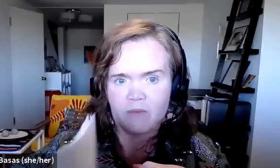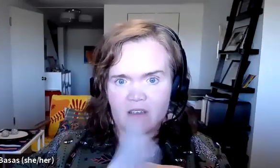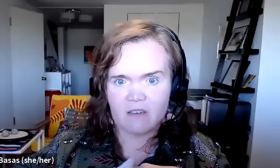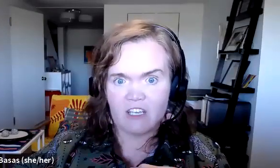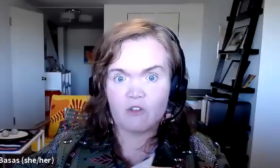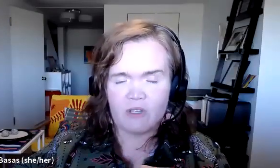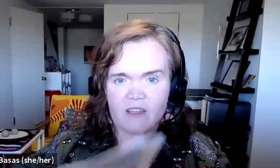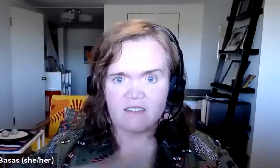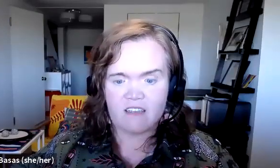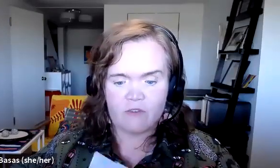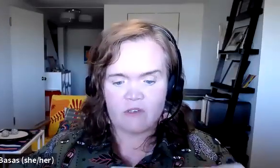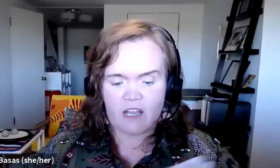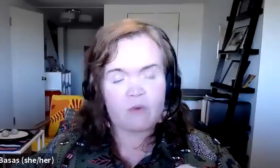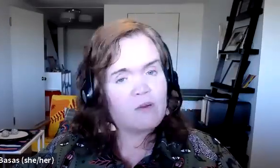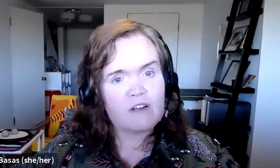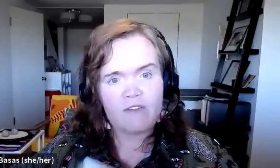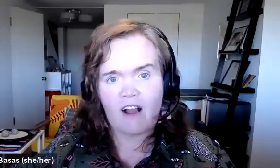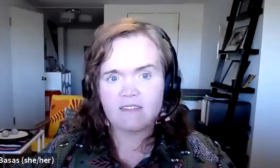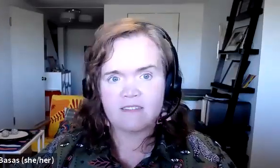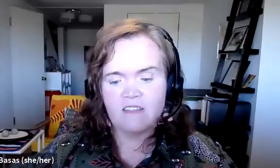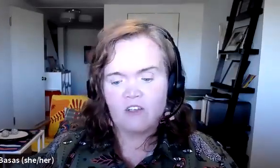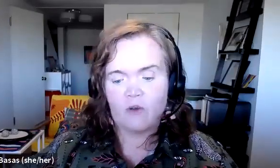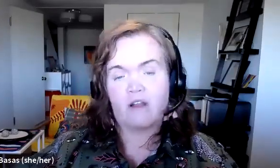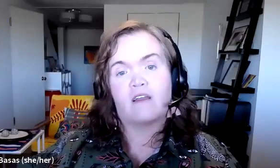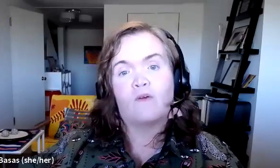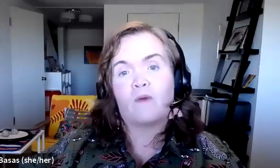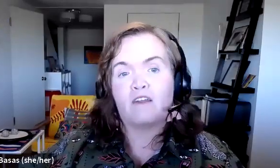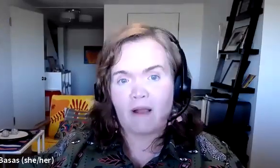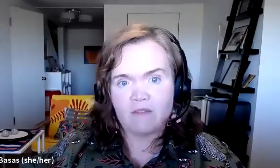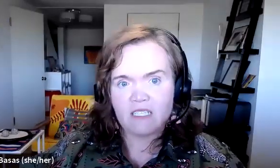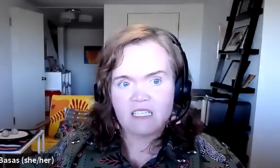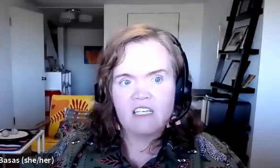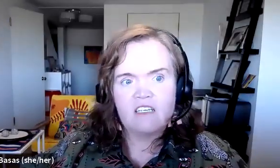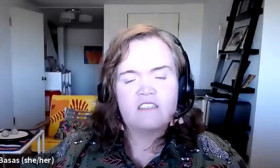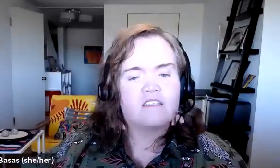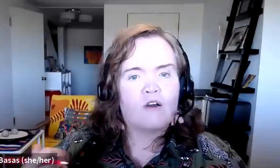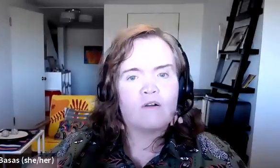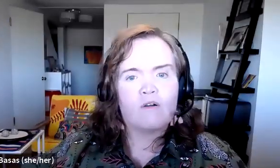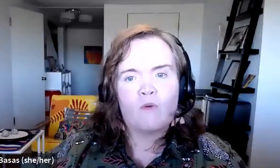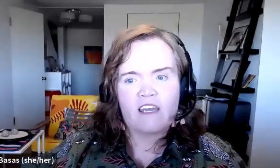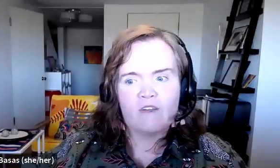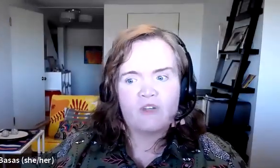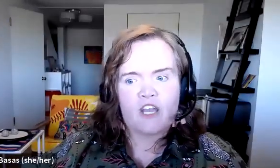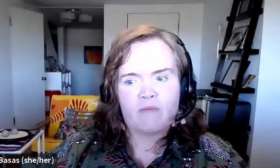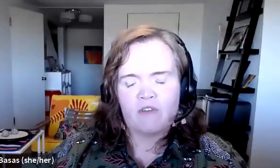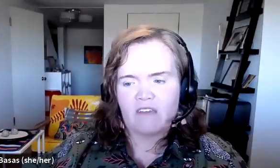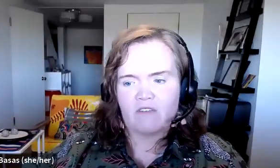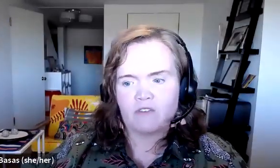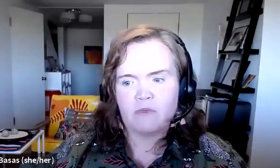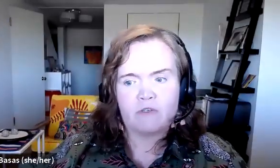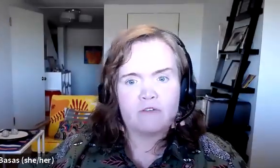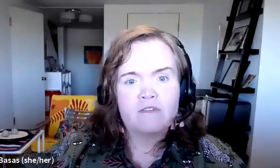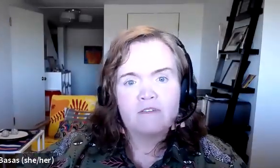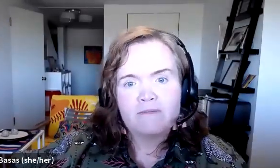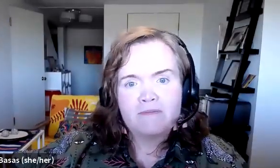the environment, including that second floor library, work for us or working around it. So what job can we give